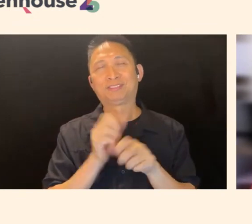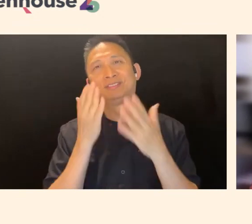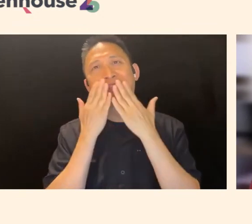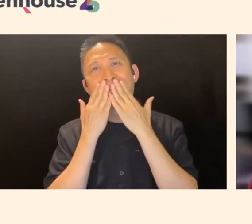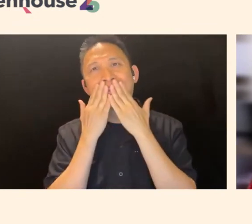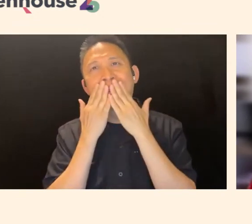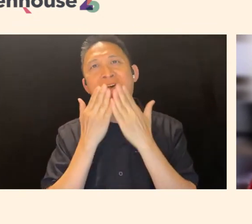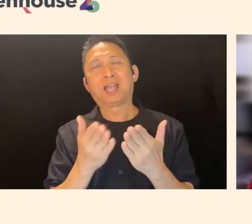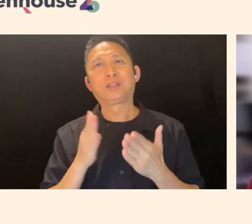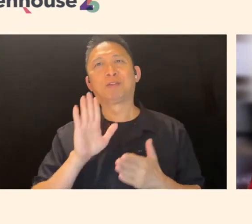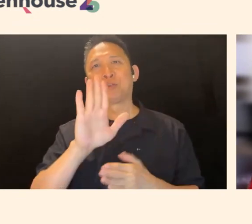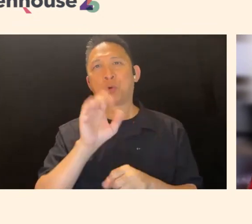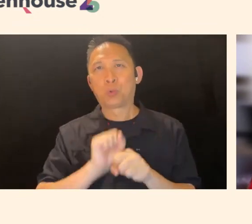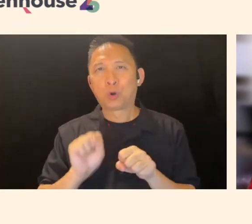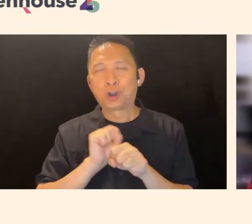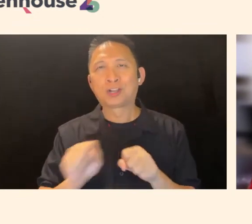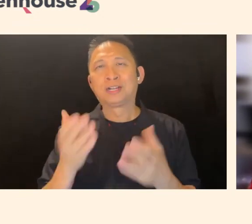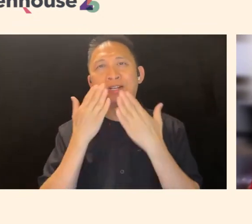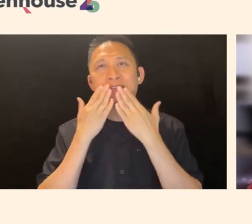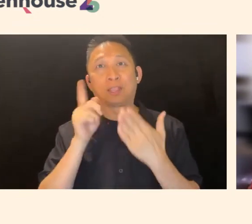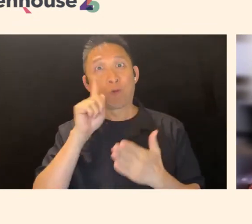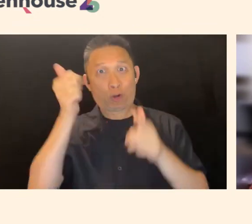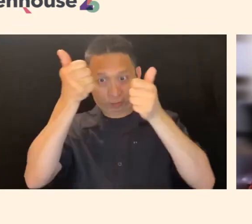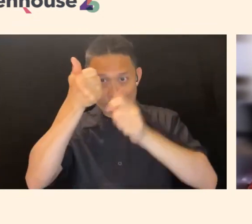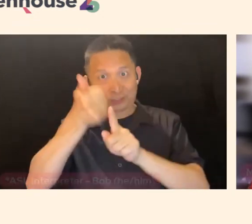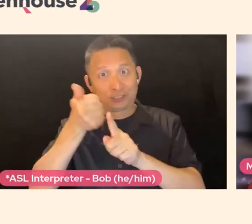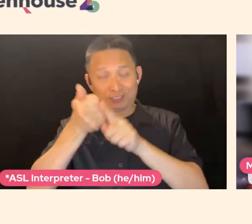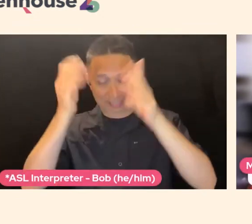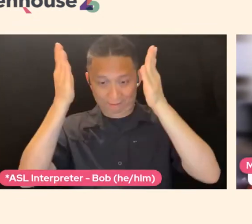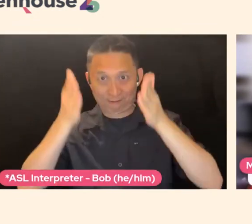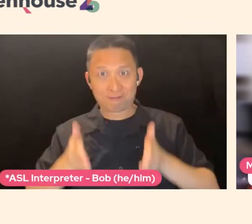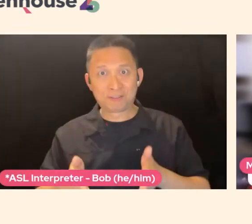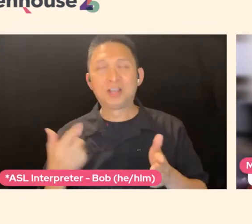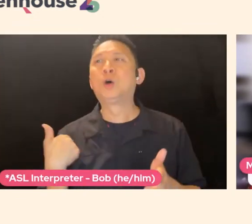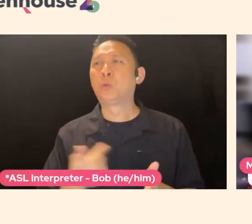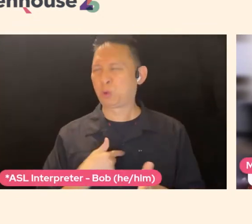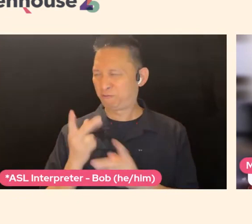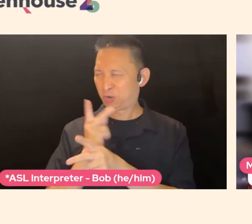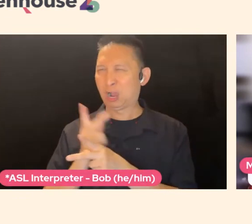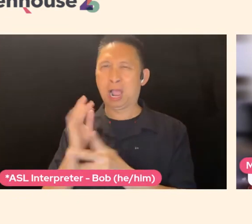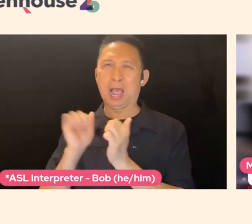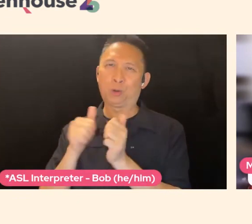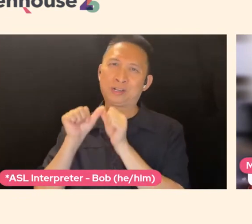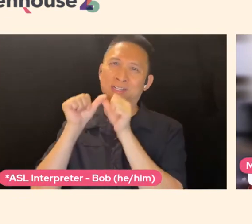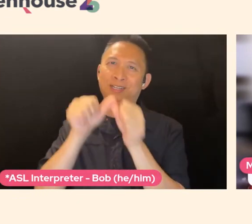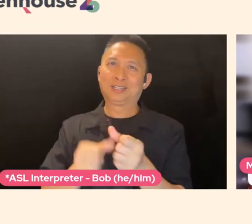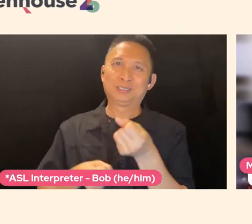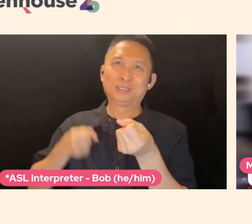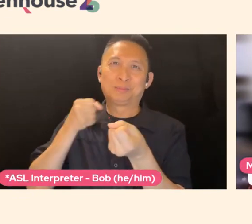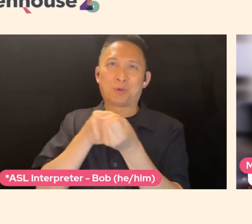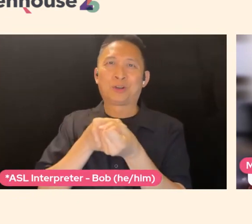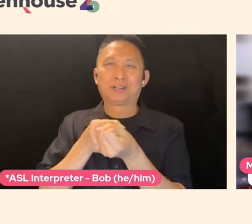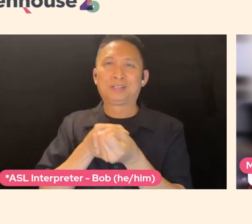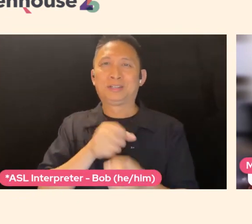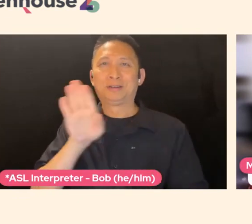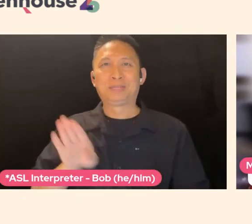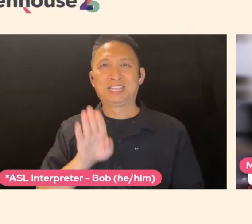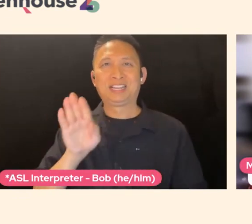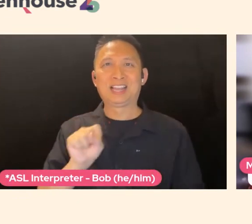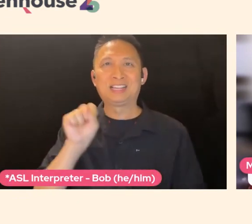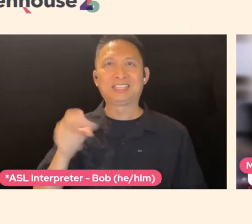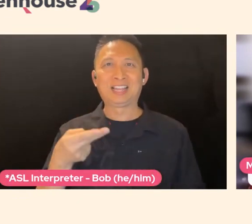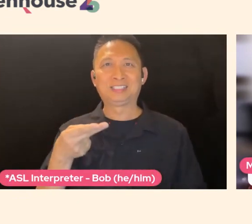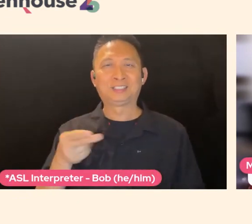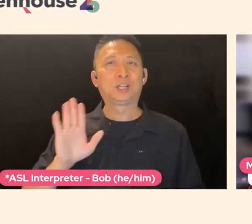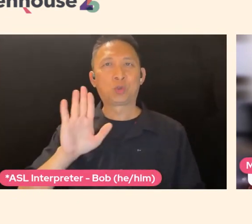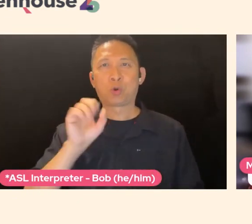work. And we are going to figure out a way to continue to support what you are doing, because what Baltimore Safe Haven is doing is ahead of its